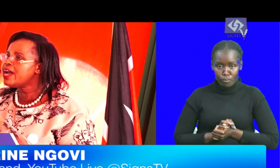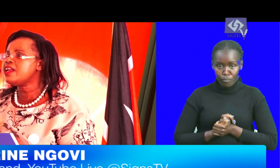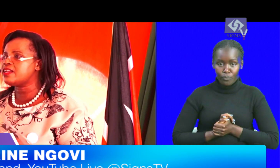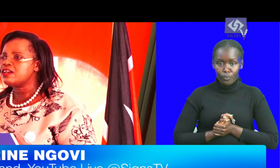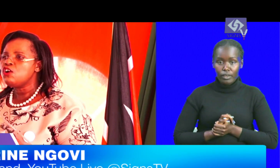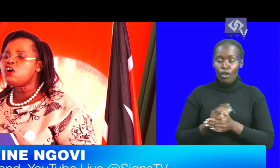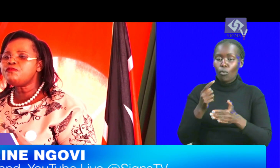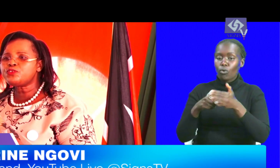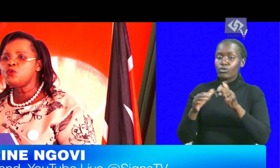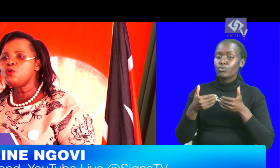have of